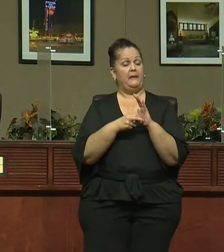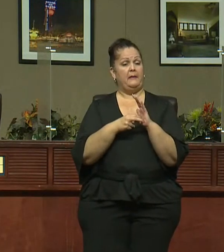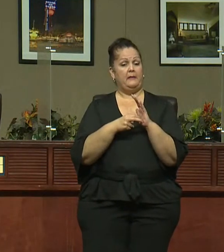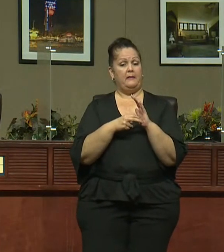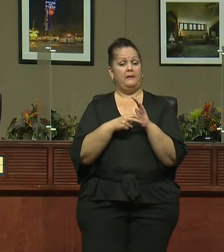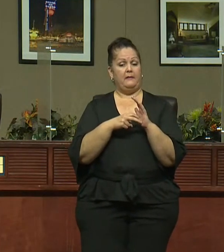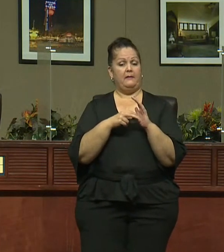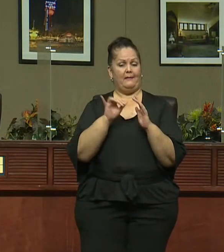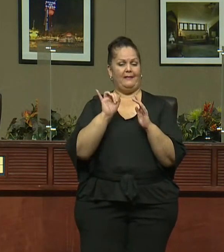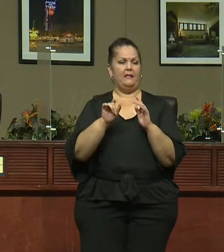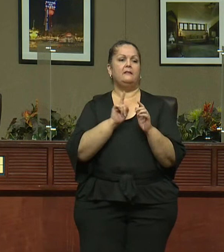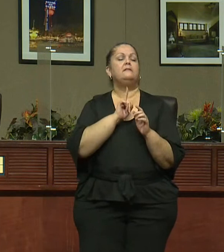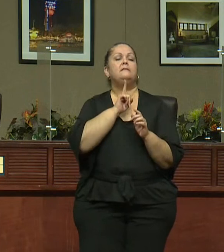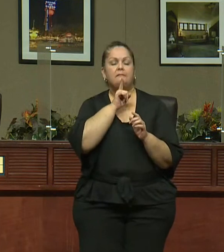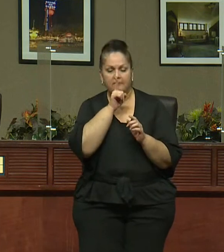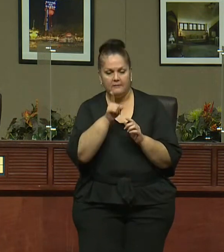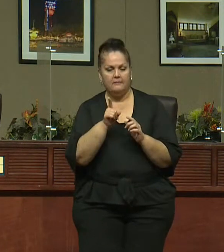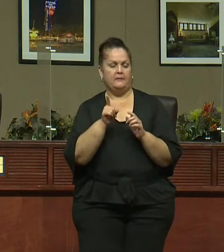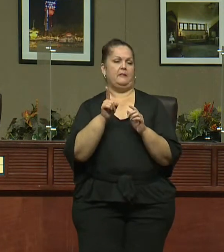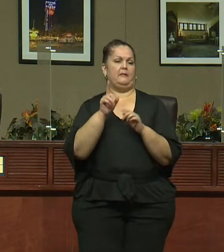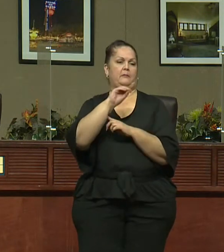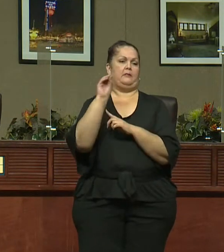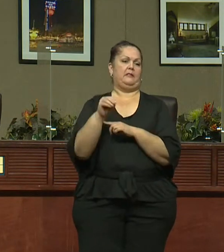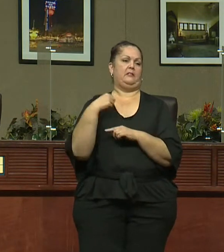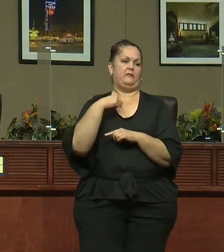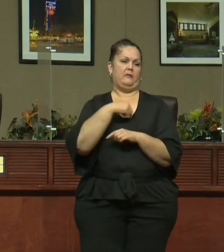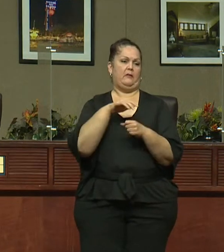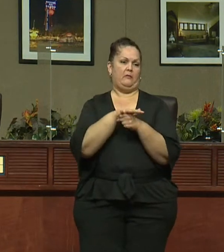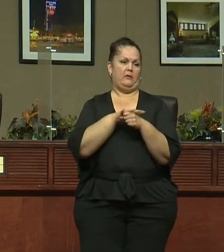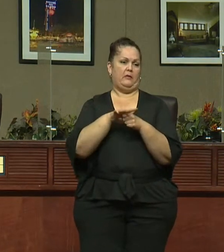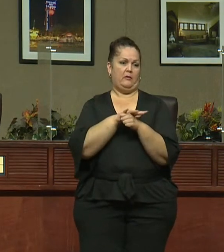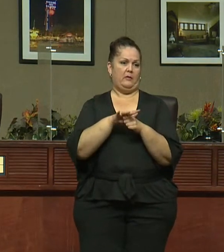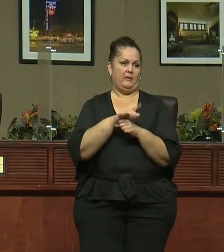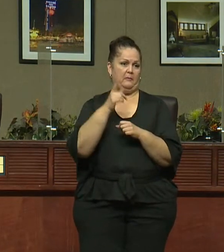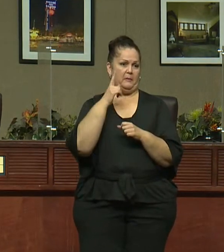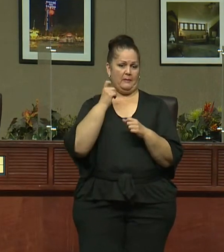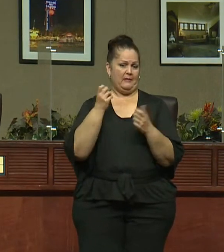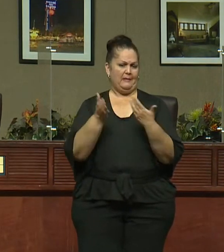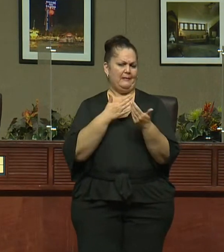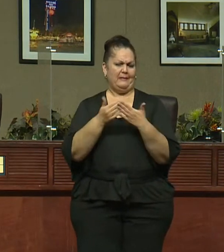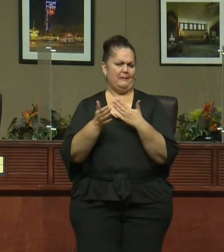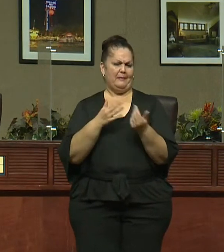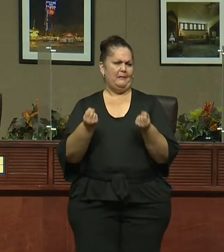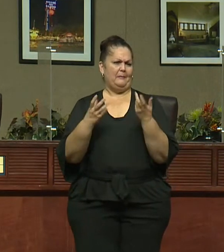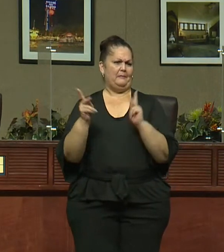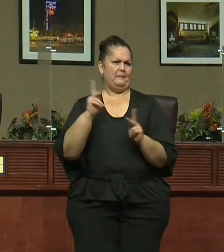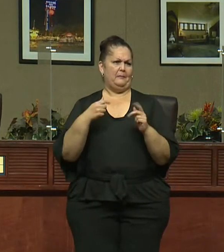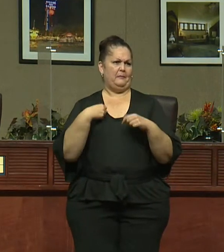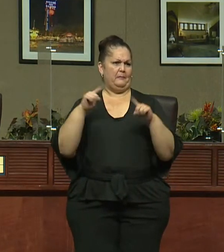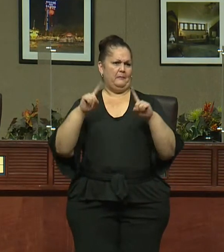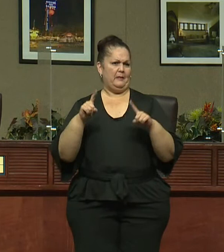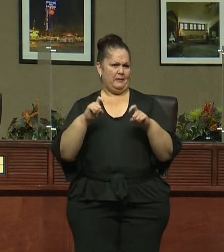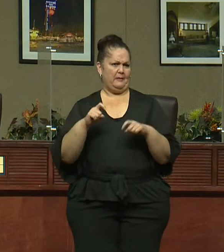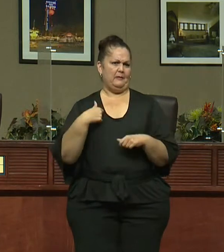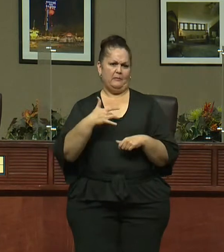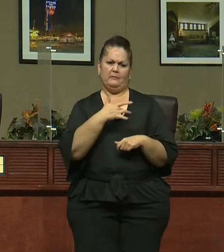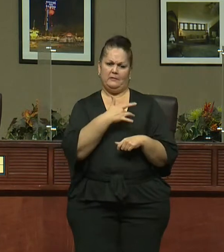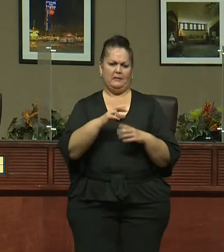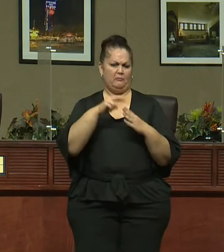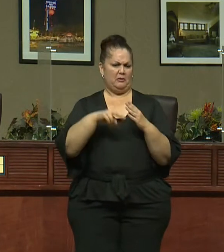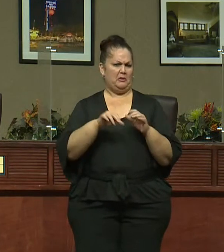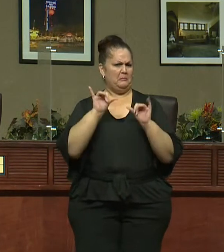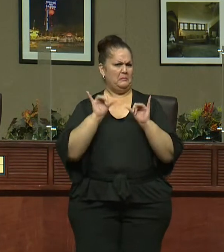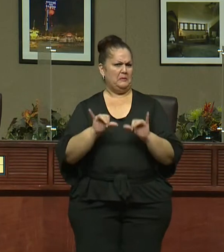real positivity rate for our county, because independently of the number of tests that we conduct, we are always getting the same